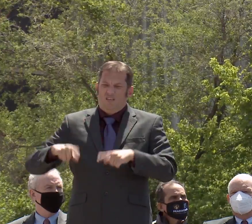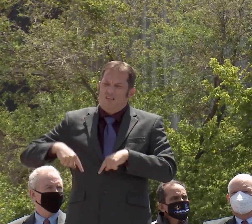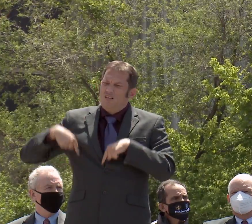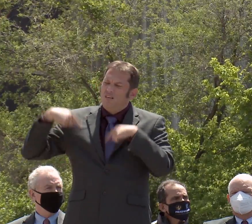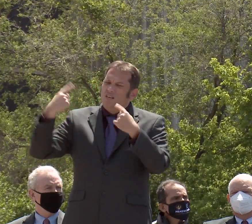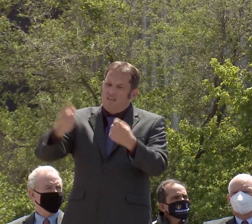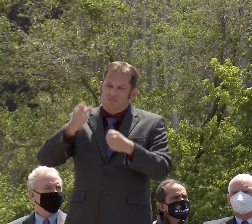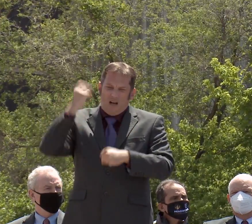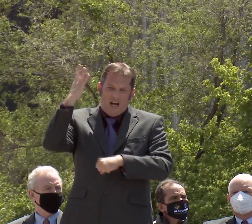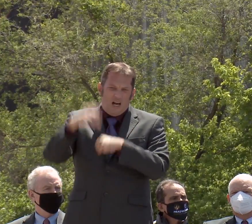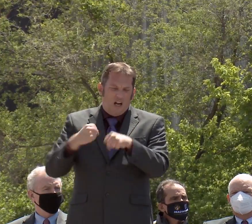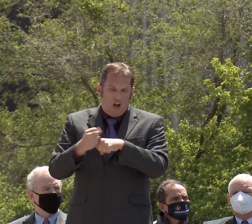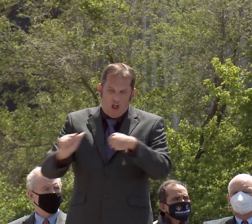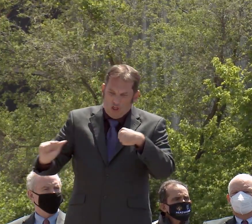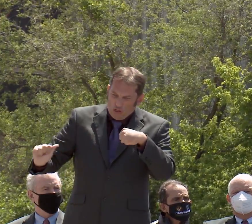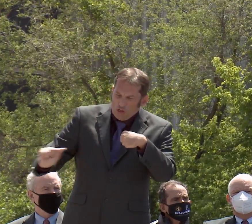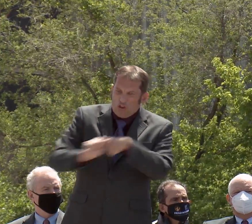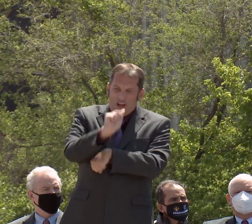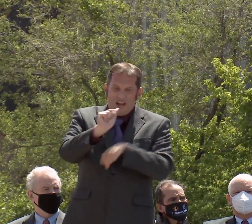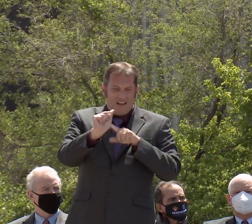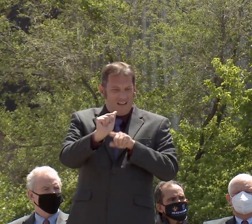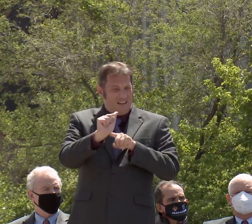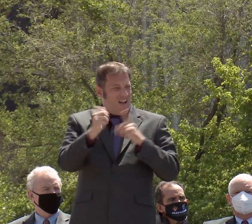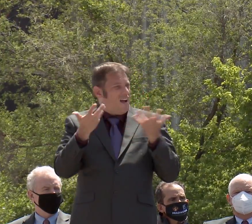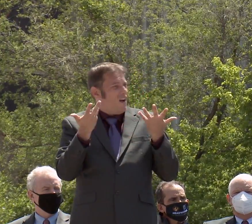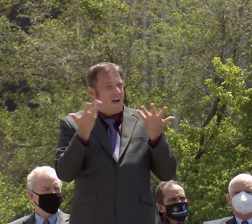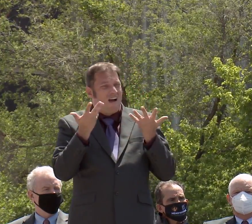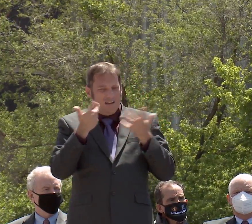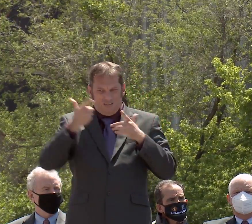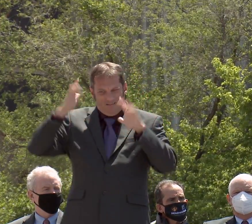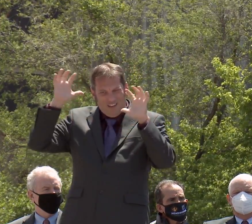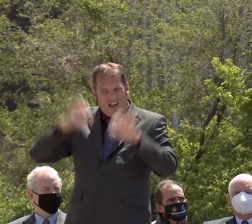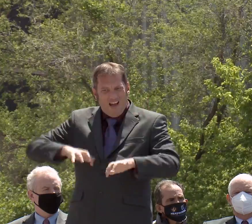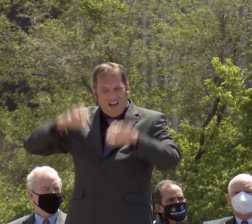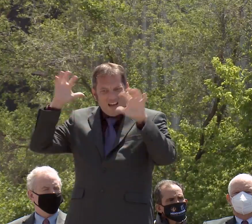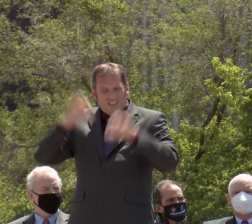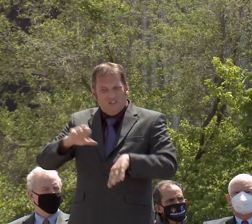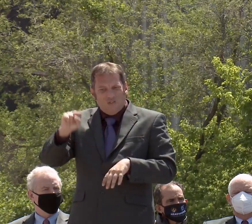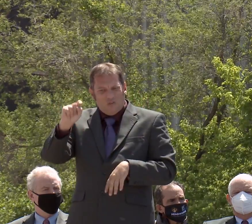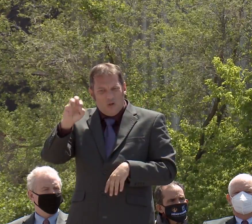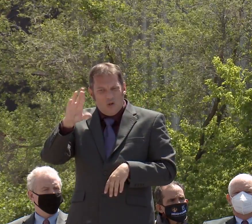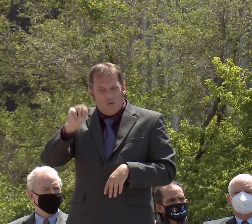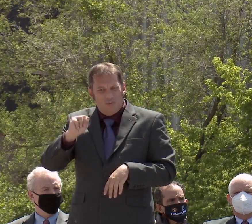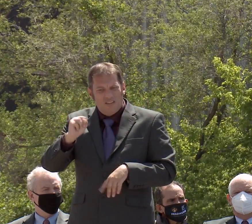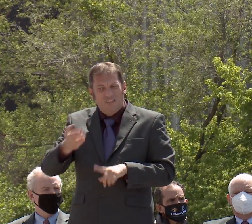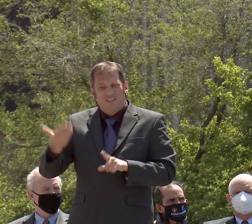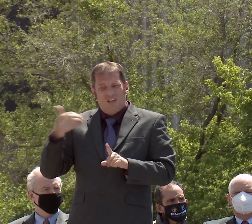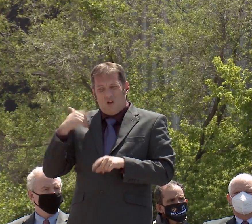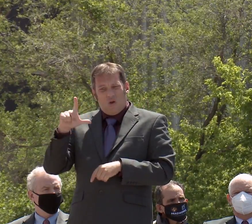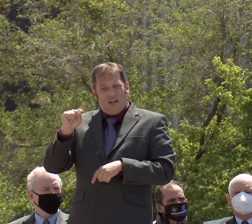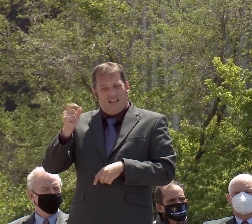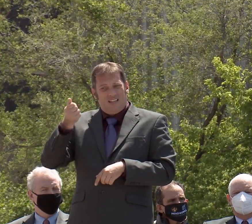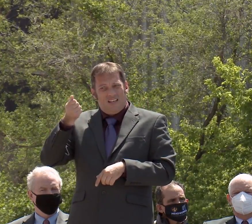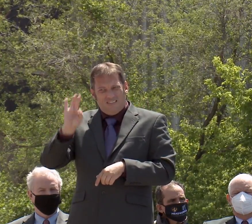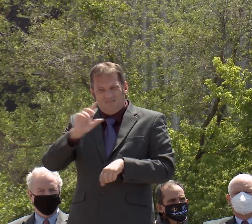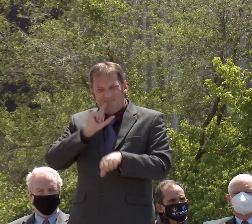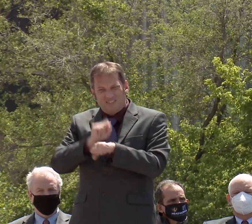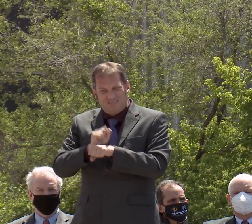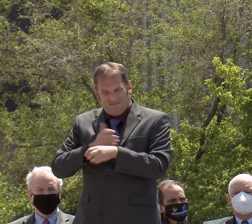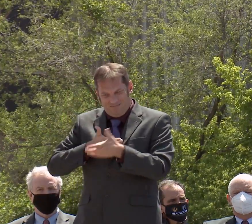rains. And notably, our region saw back in 2019 record rainfall, contributing to more severe overflows